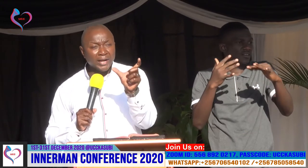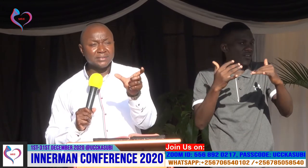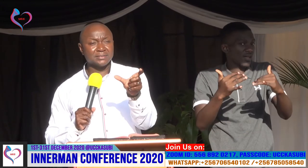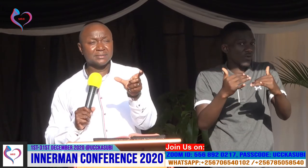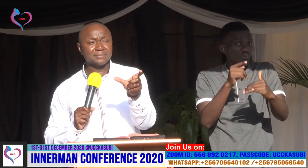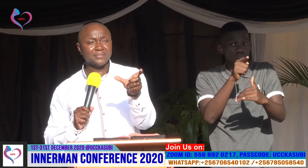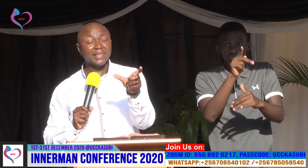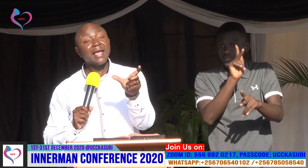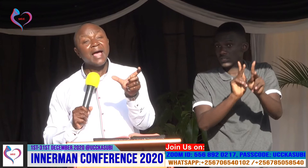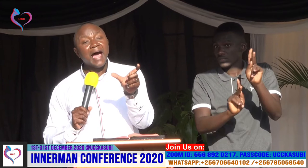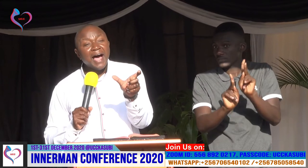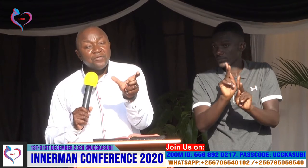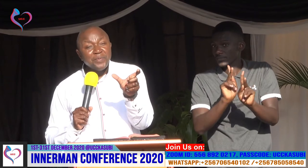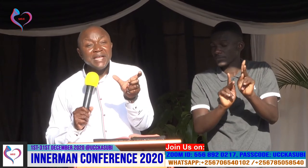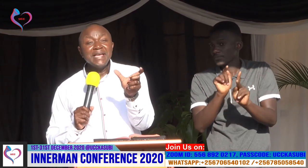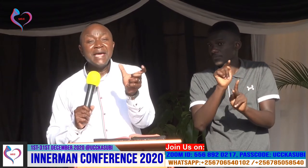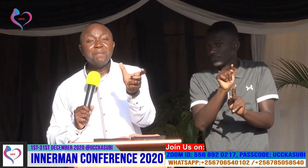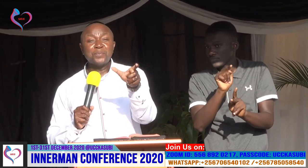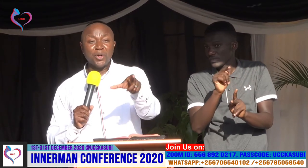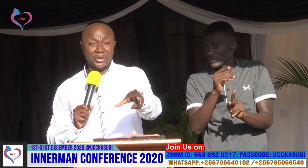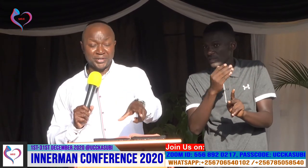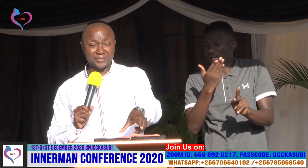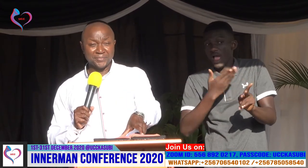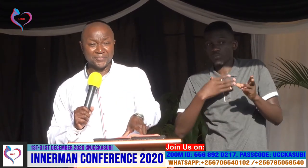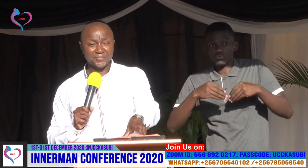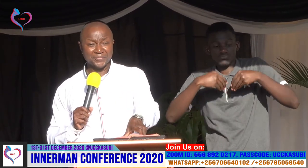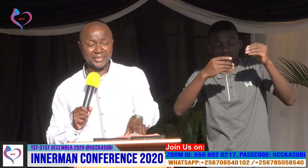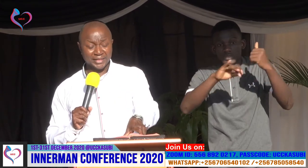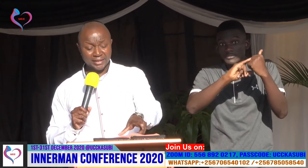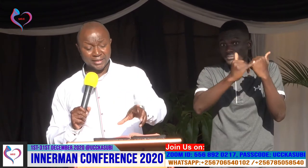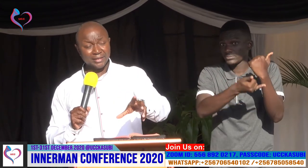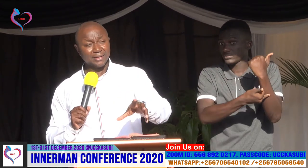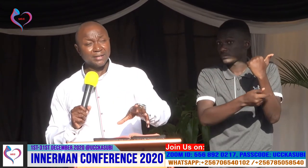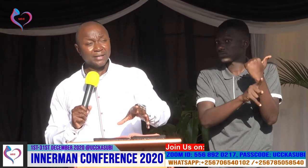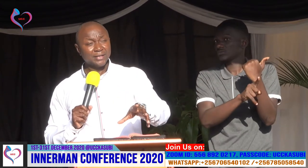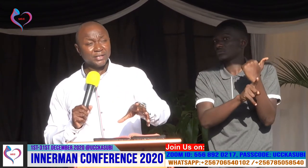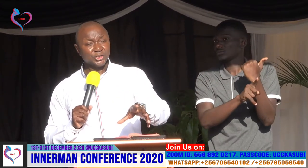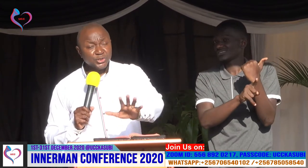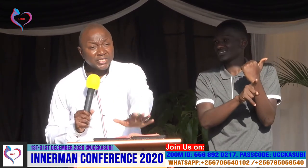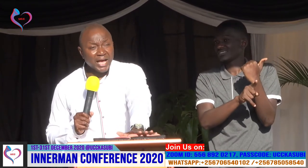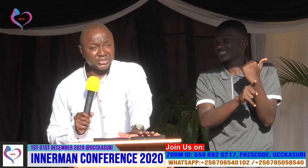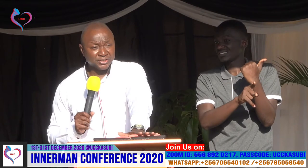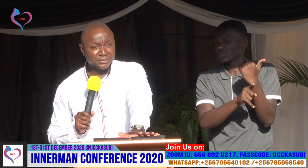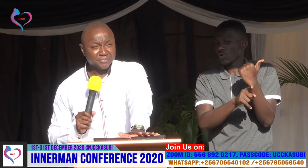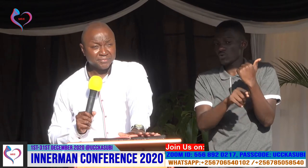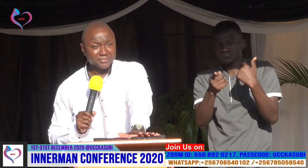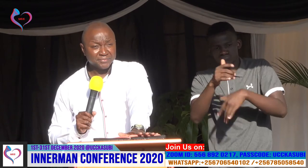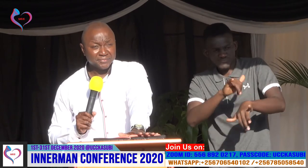ones have been employed to